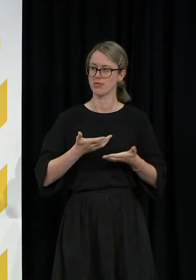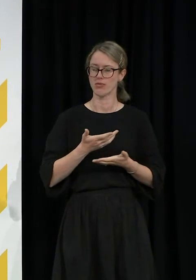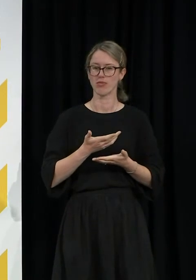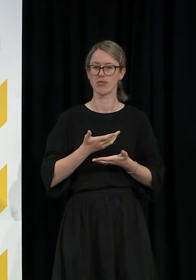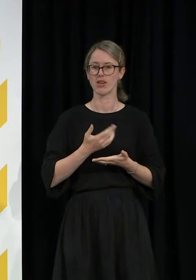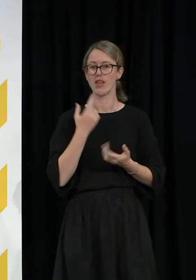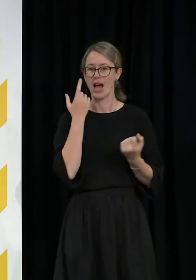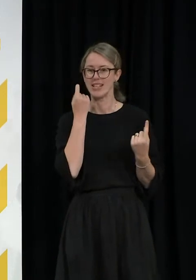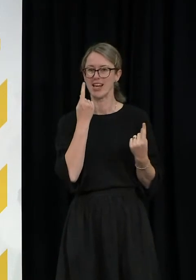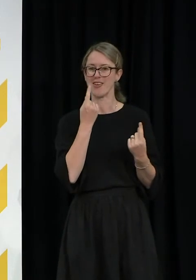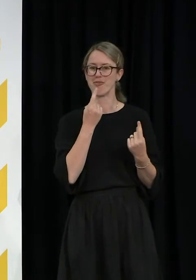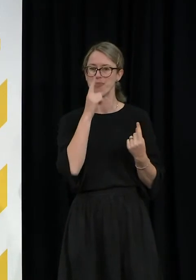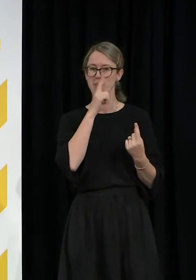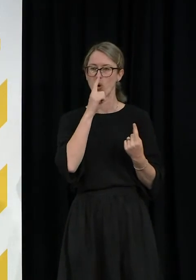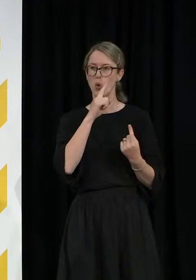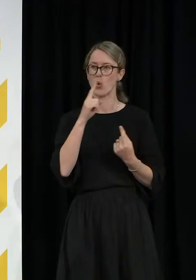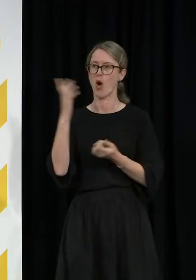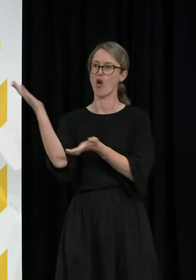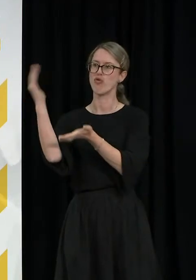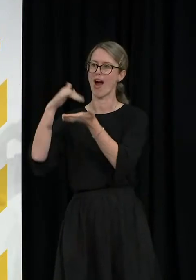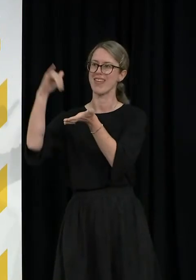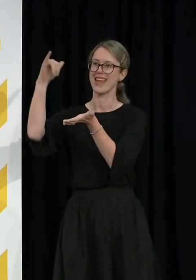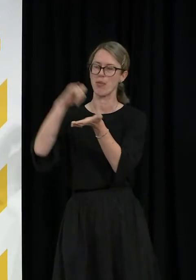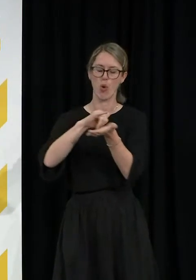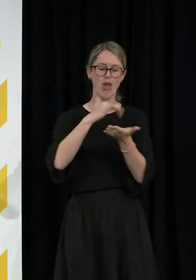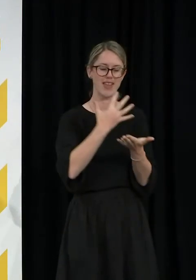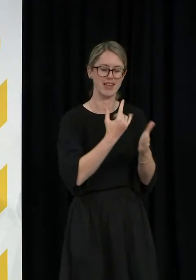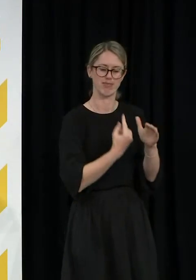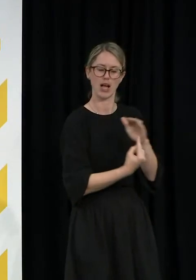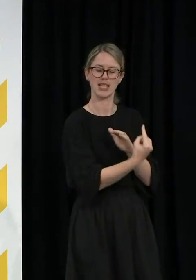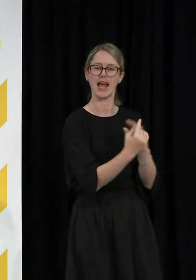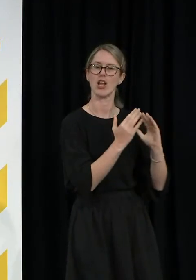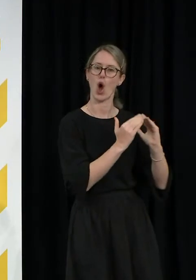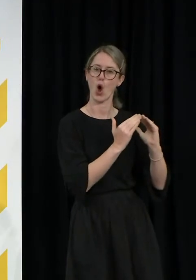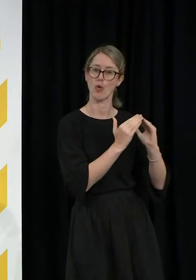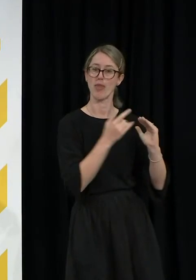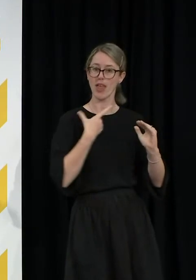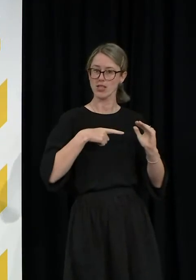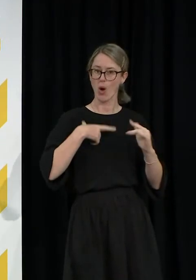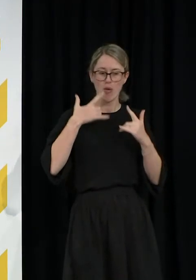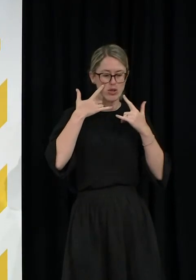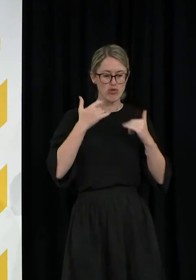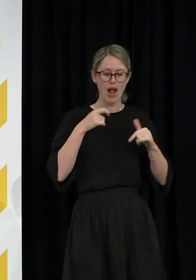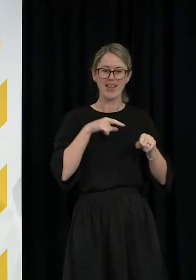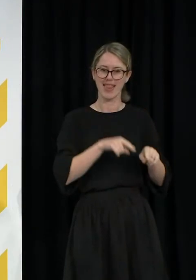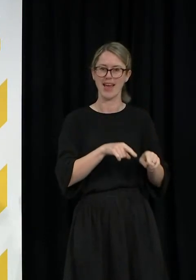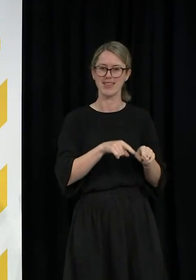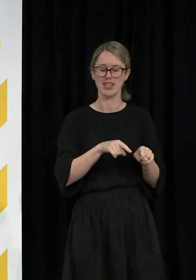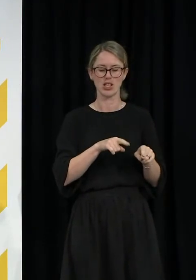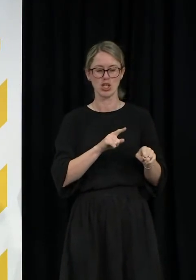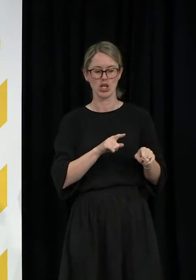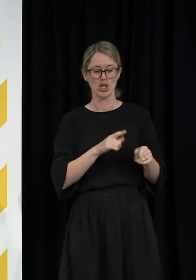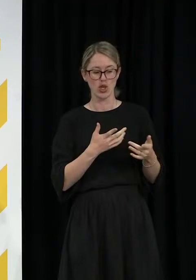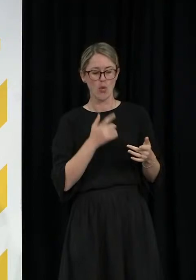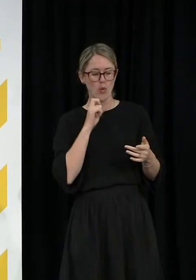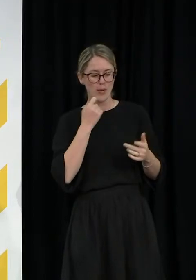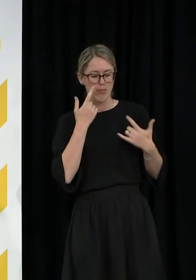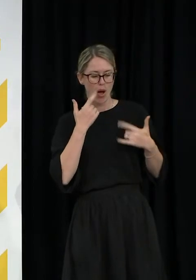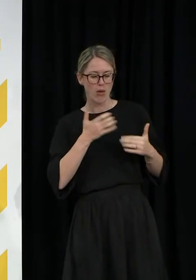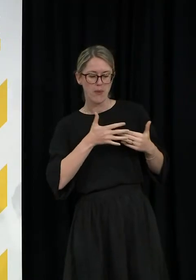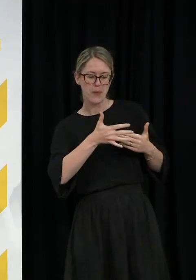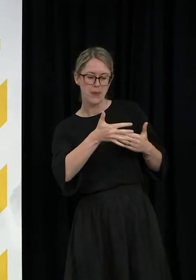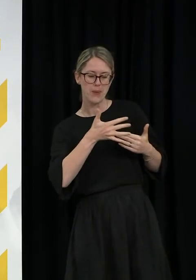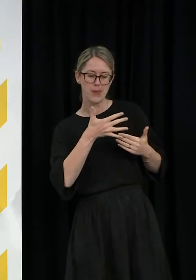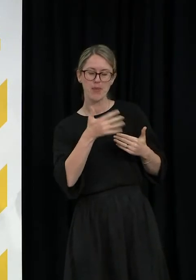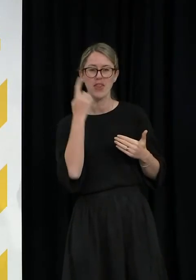of self-isolation. That's why the self-isolation pilot is underway, and we want to look at that in the first part of next year as well.